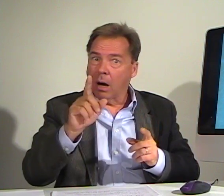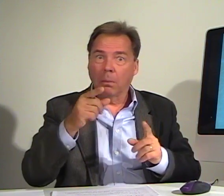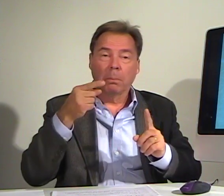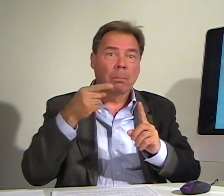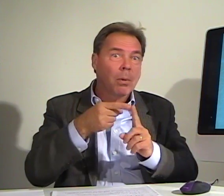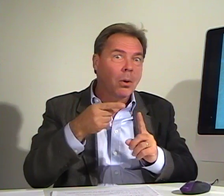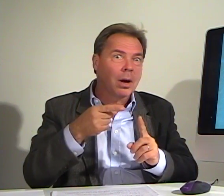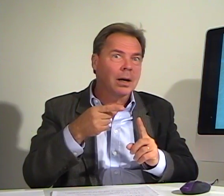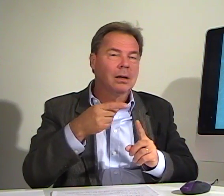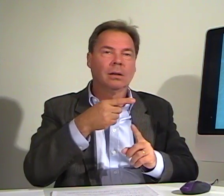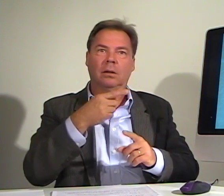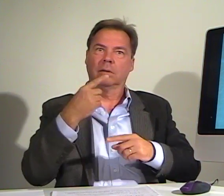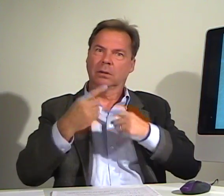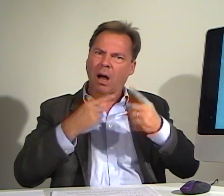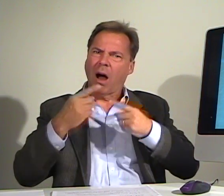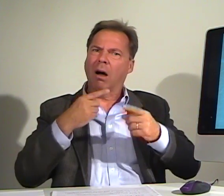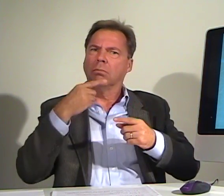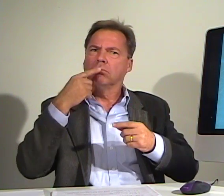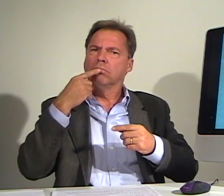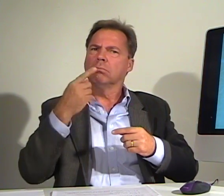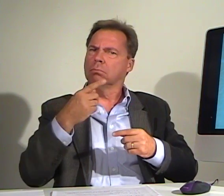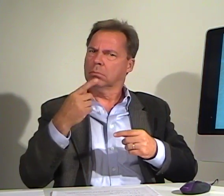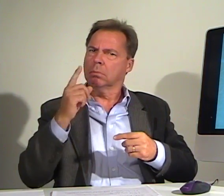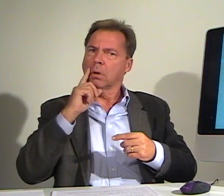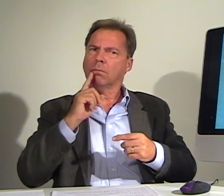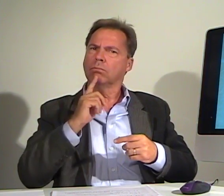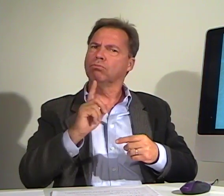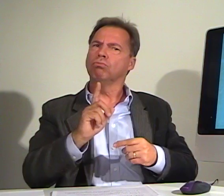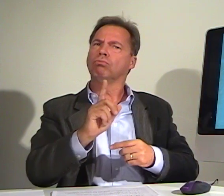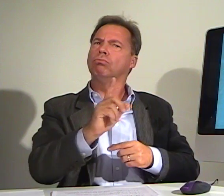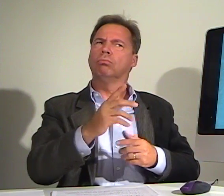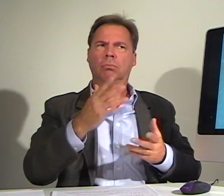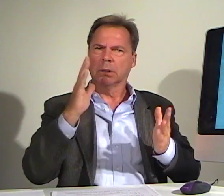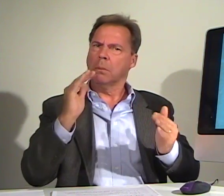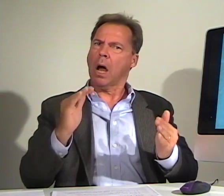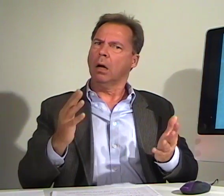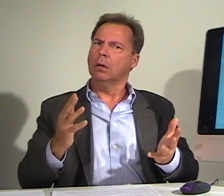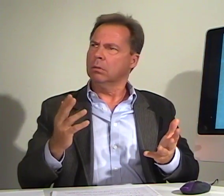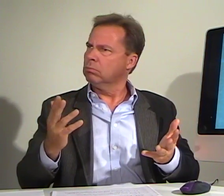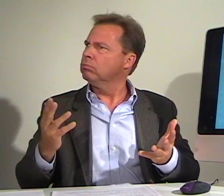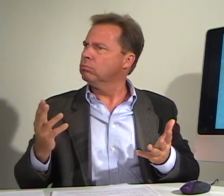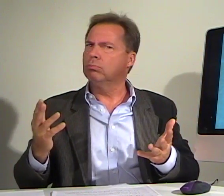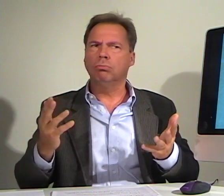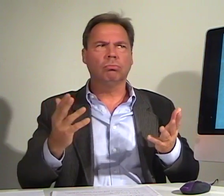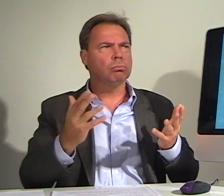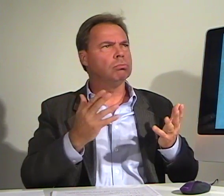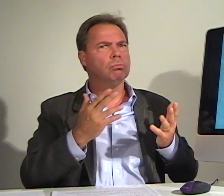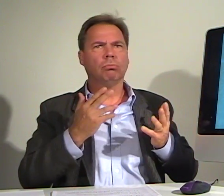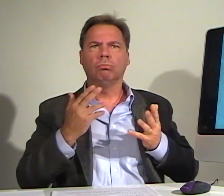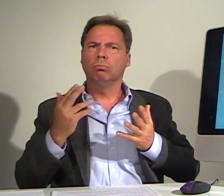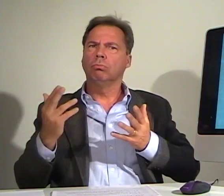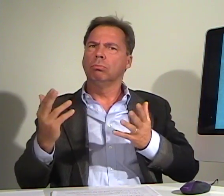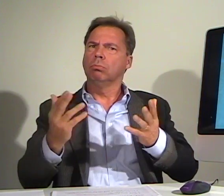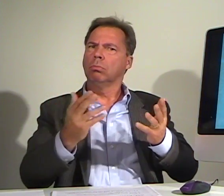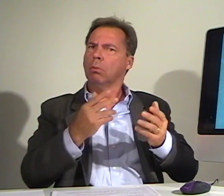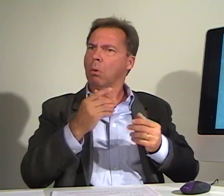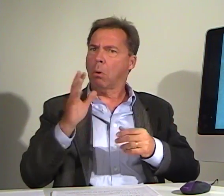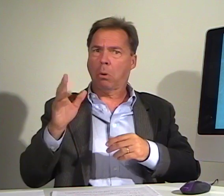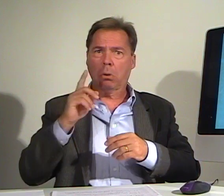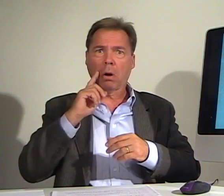the island. But the point of Martha's Vineyard is that signing was prevalent everywhere, whether you were hearing or deaf,